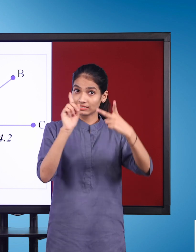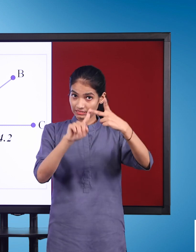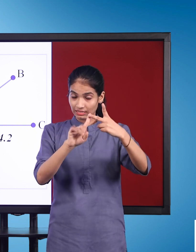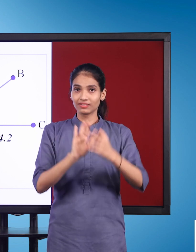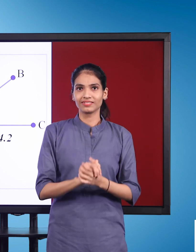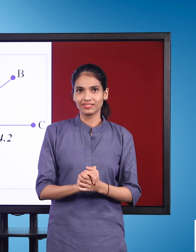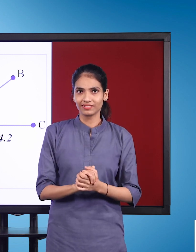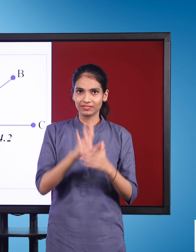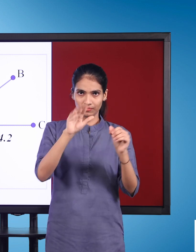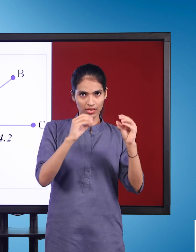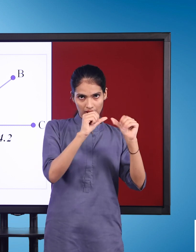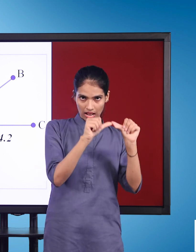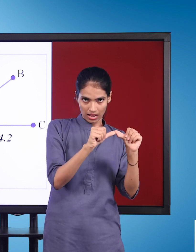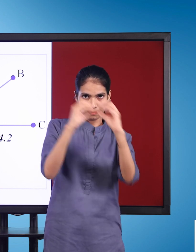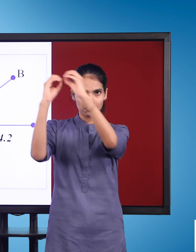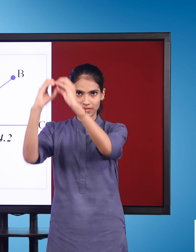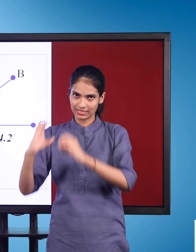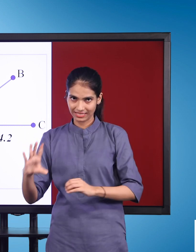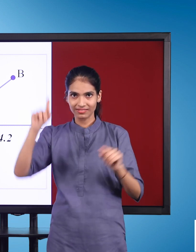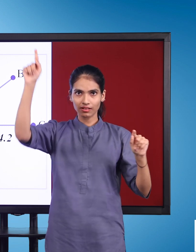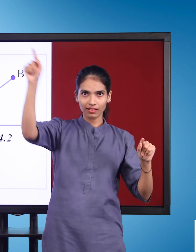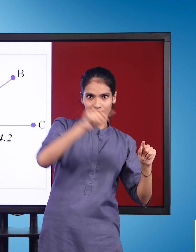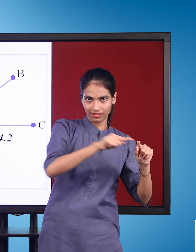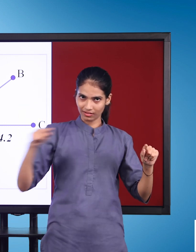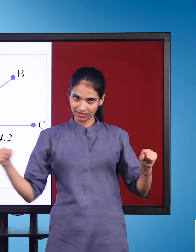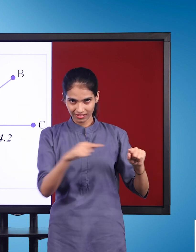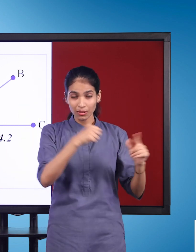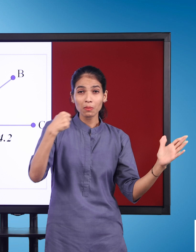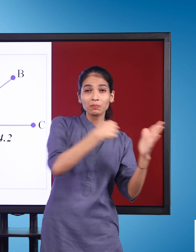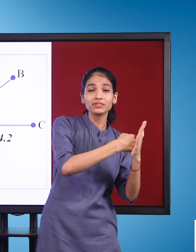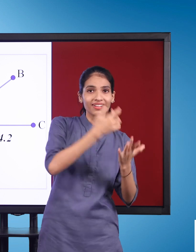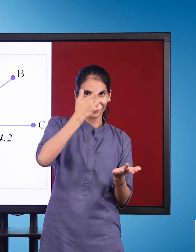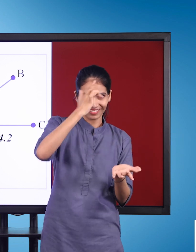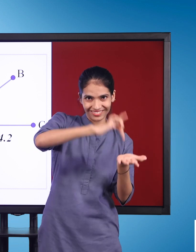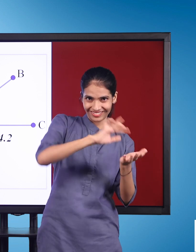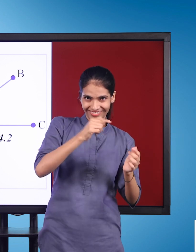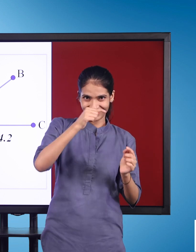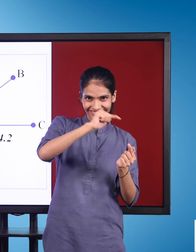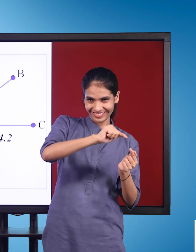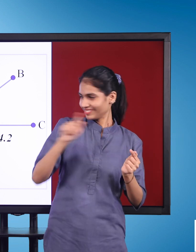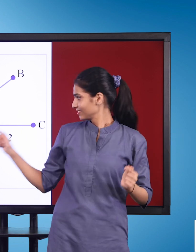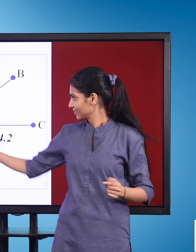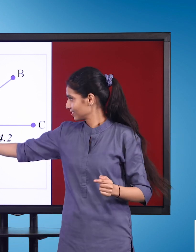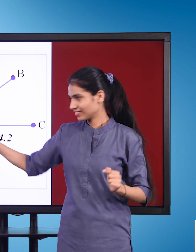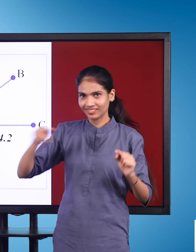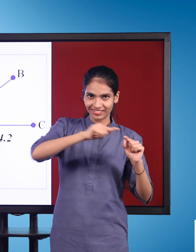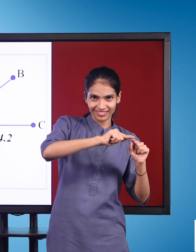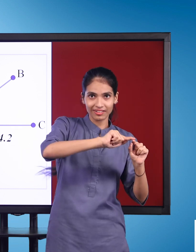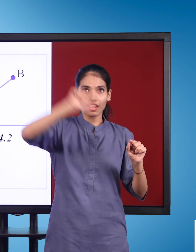In figure 4.2, we see 2 line segments starting from A. They are AB and